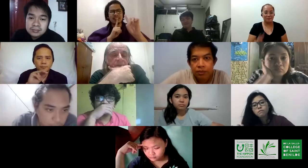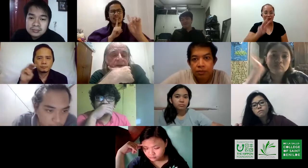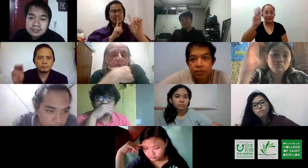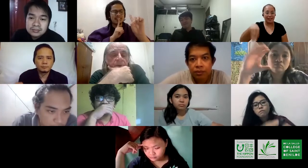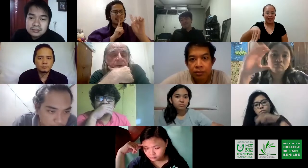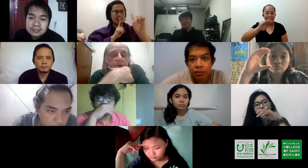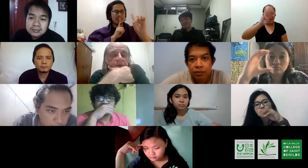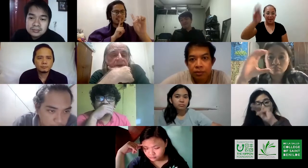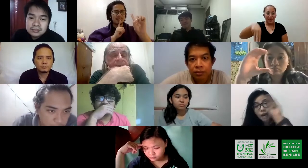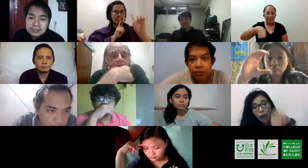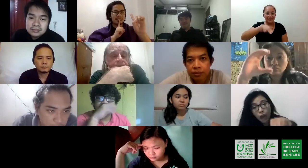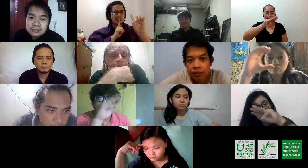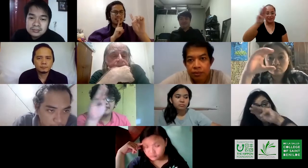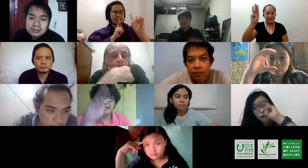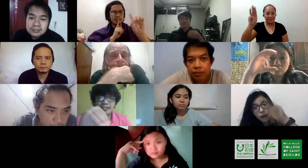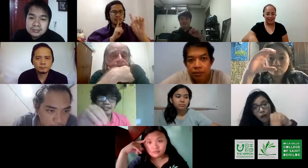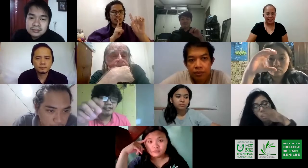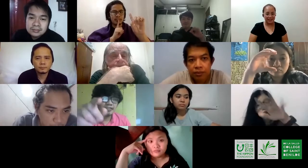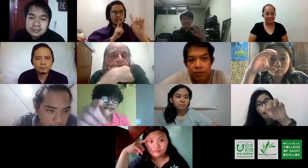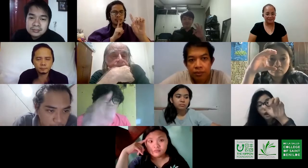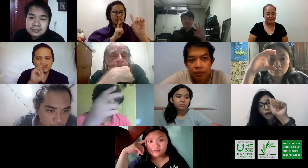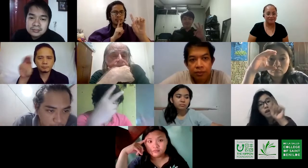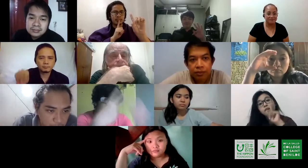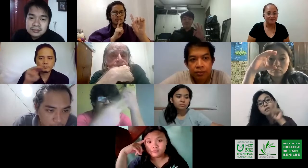You have a deaf community?